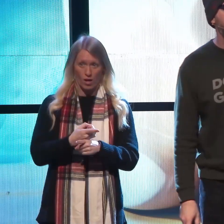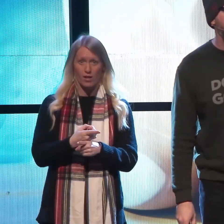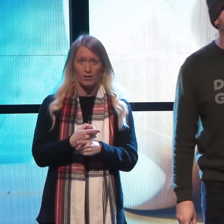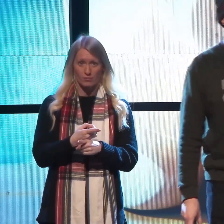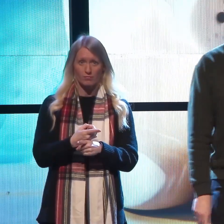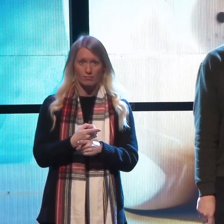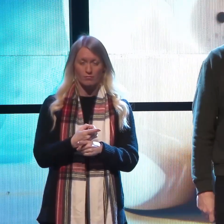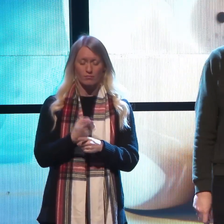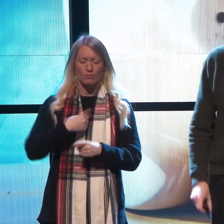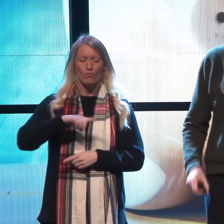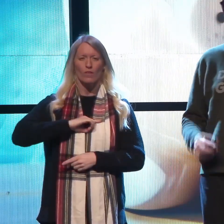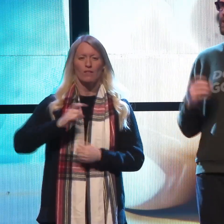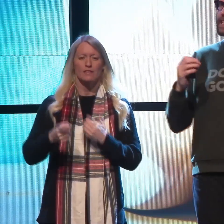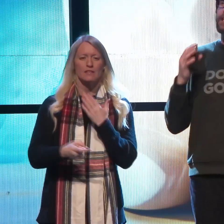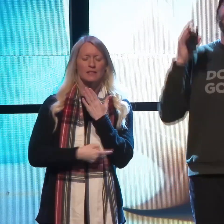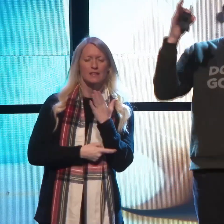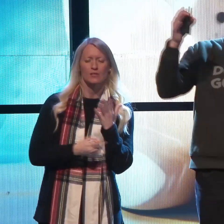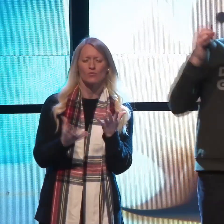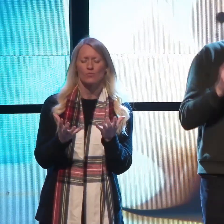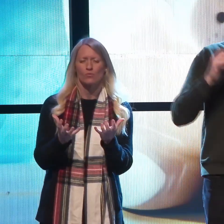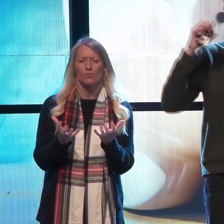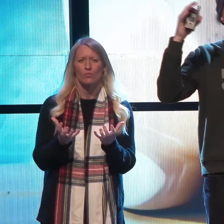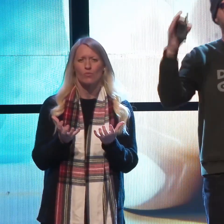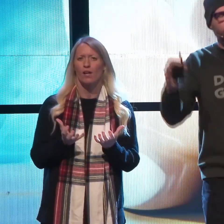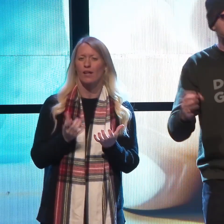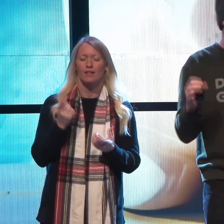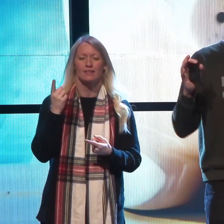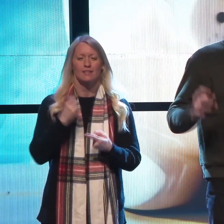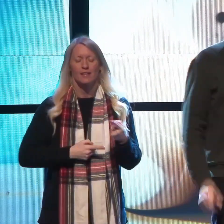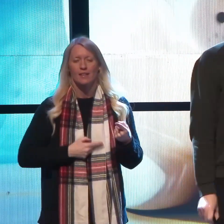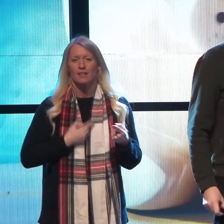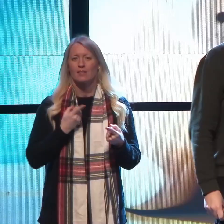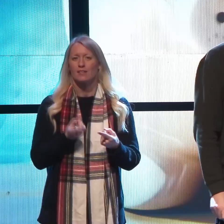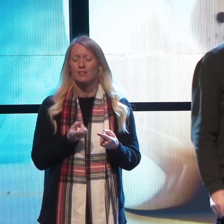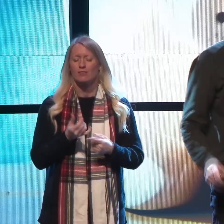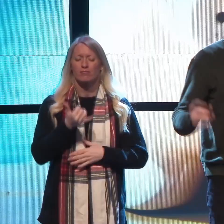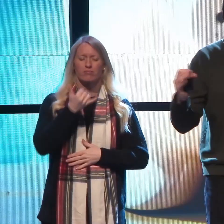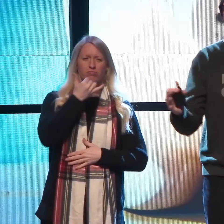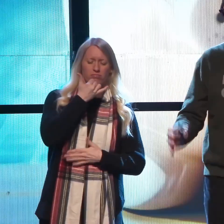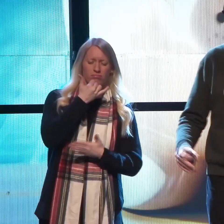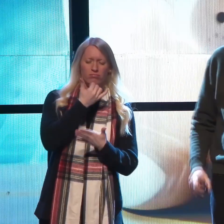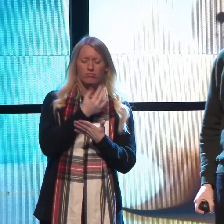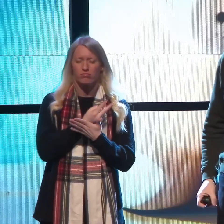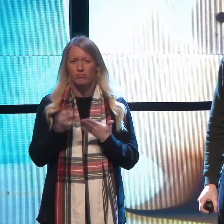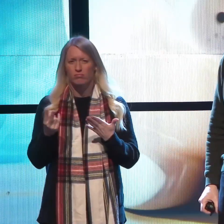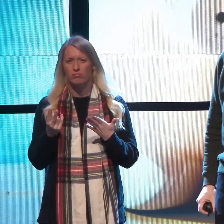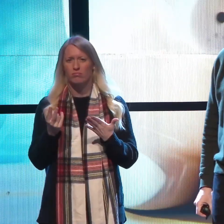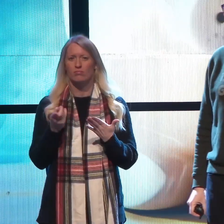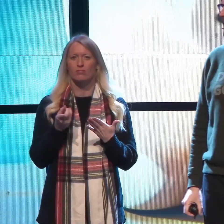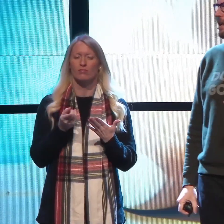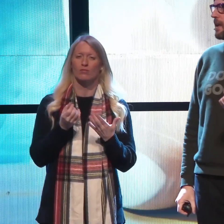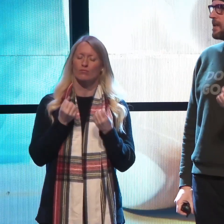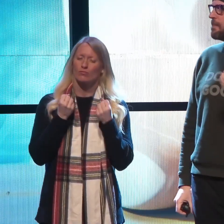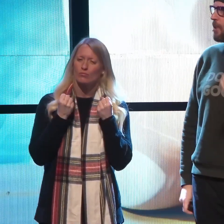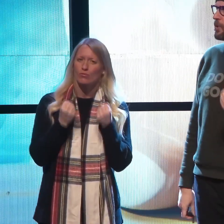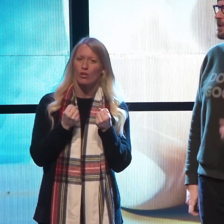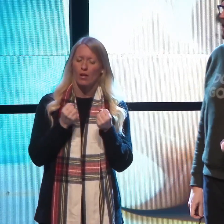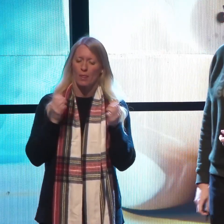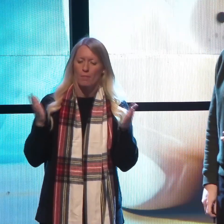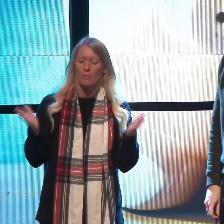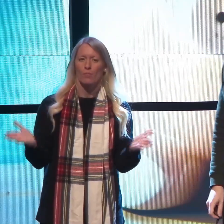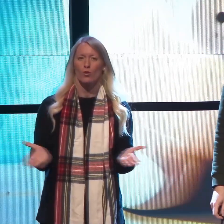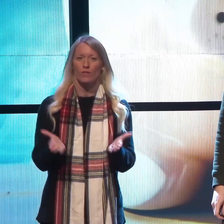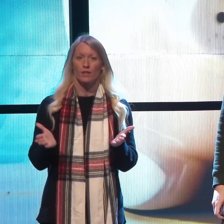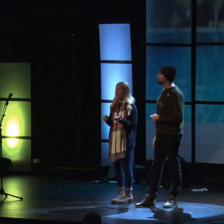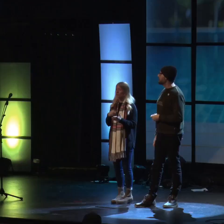these temptations and we have those things that we want, we can't, and then we fall, oh gosh. And they're powerful and they motivate us, like the emotion